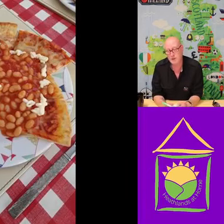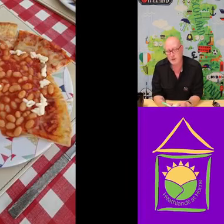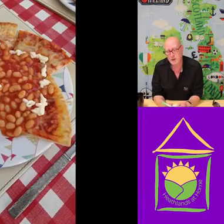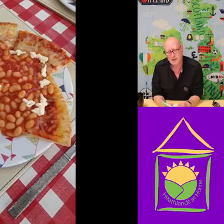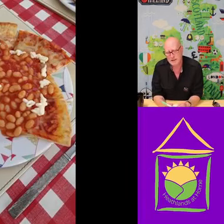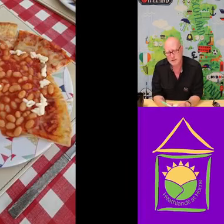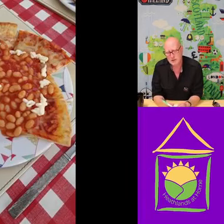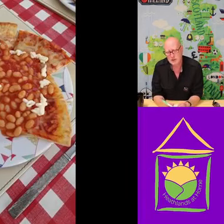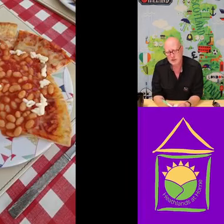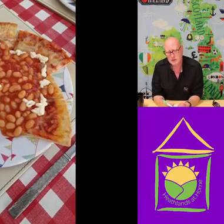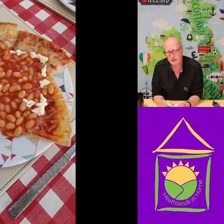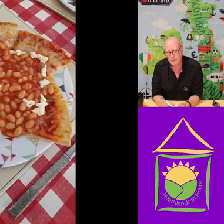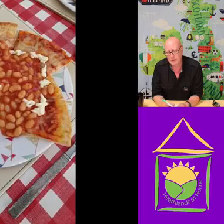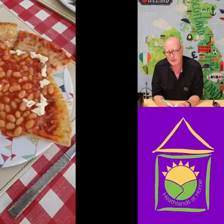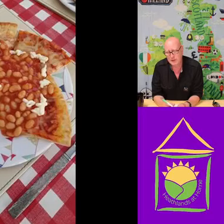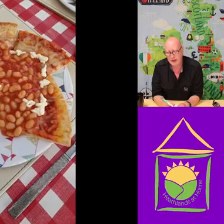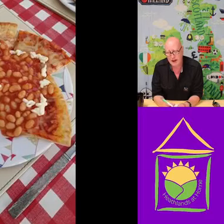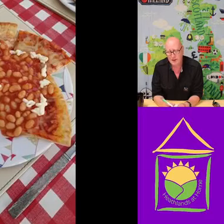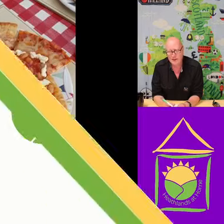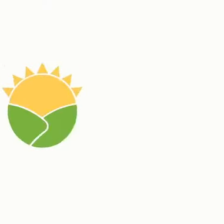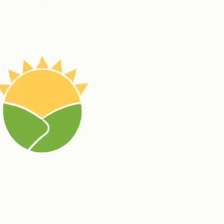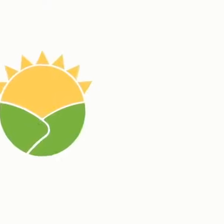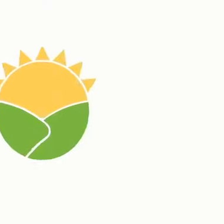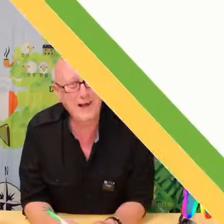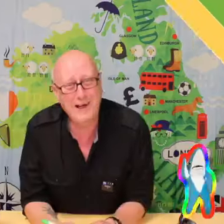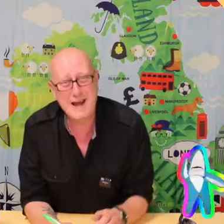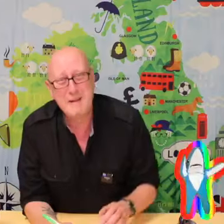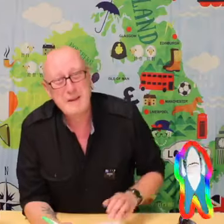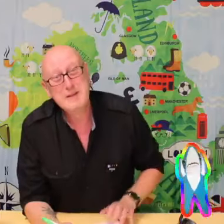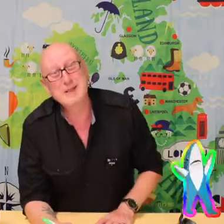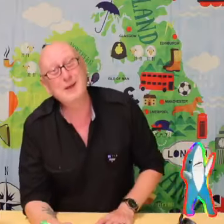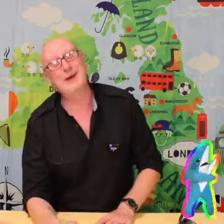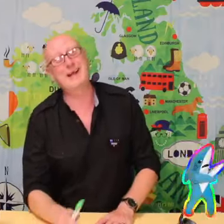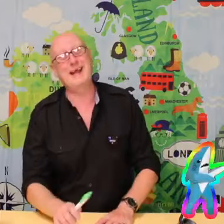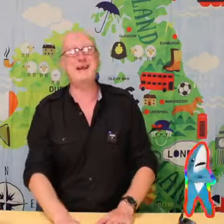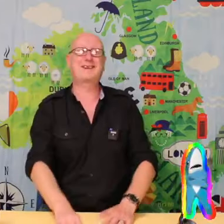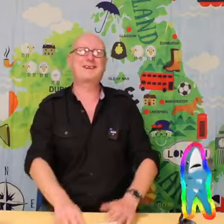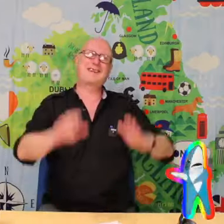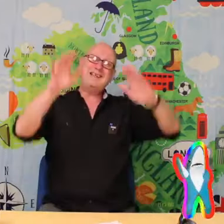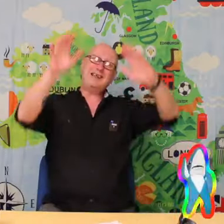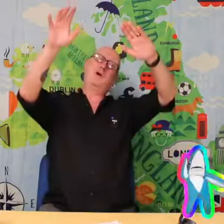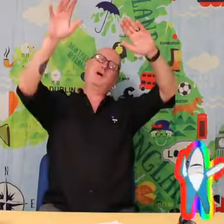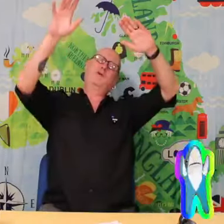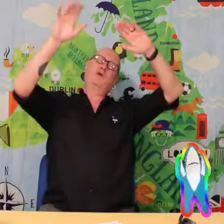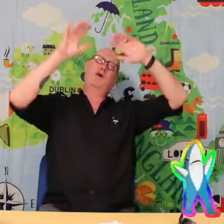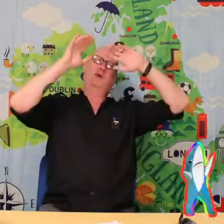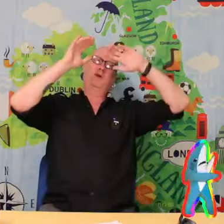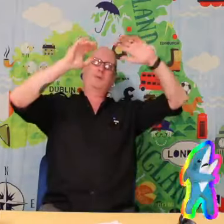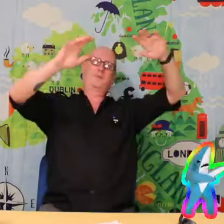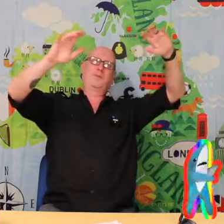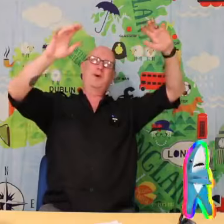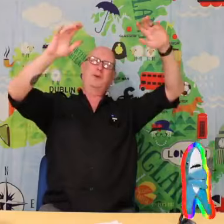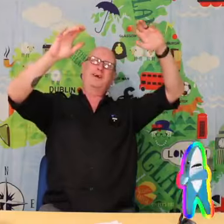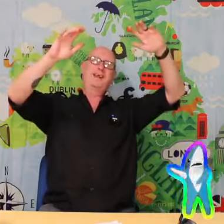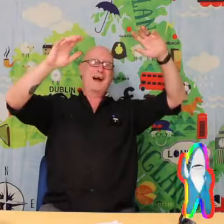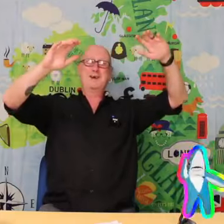play. I think that's it for now. I think that's enough, frankly, isn't it? So, again, thank you all for bean pizzas. I know it's made